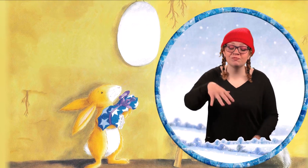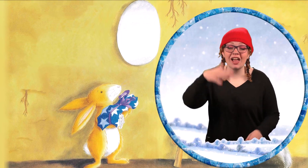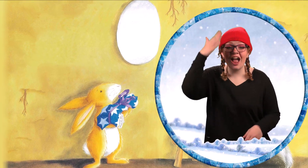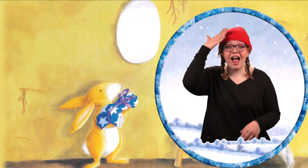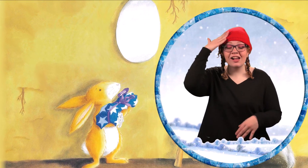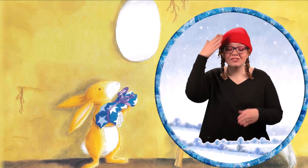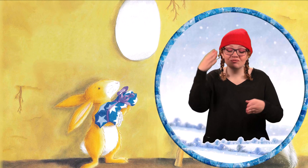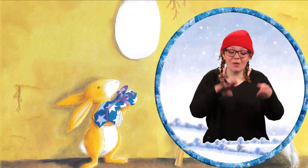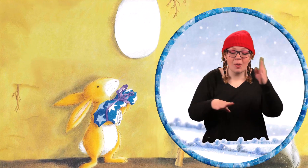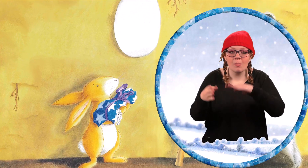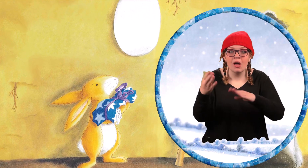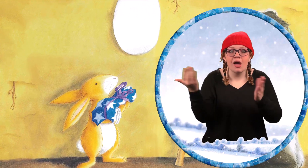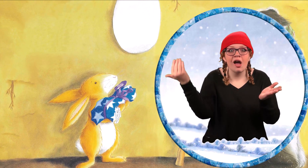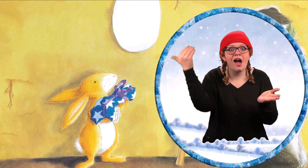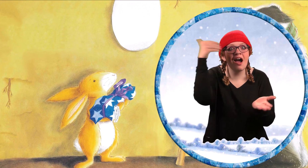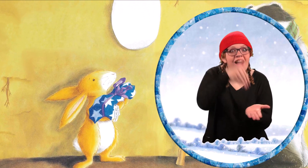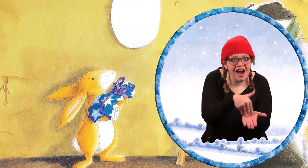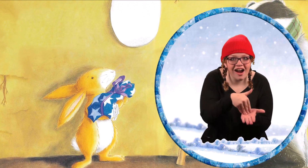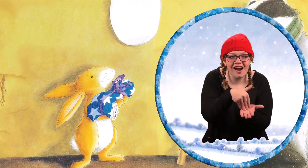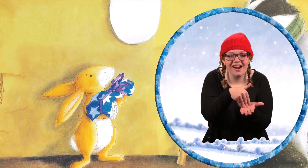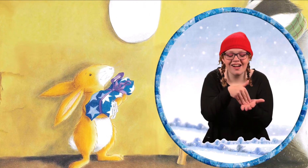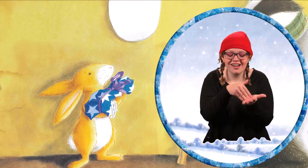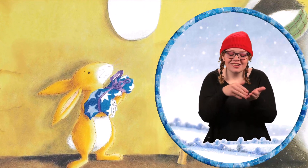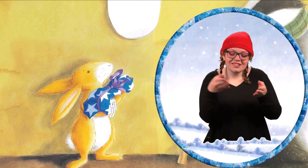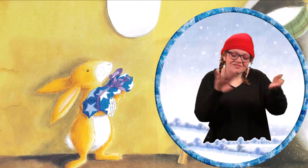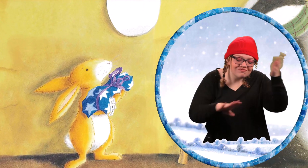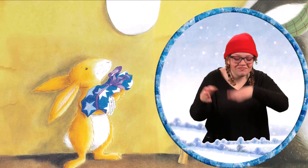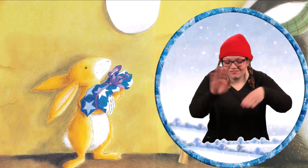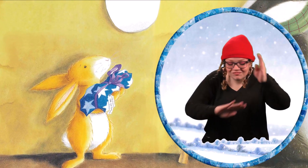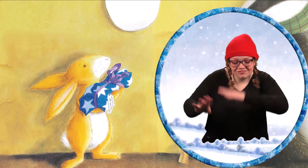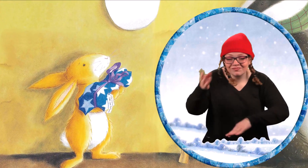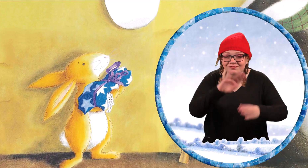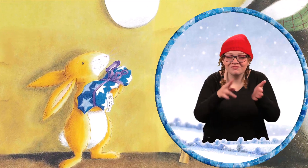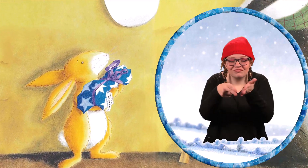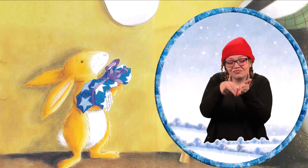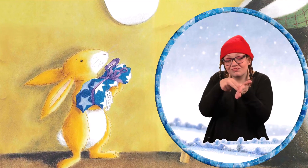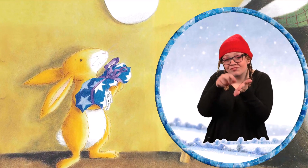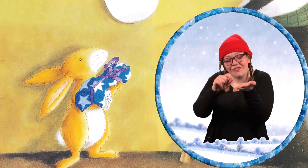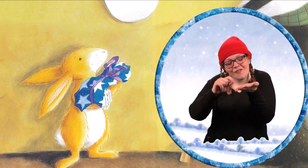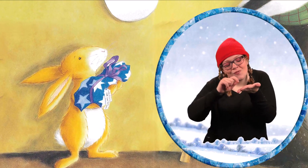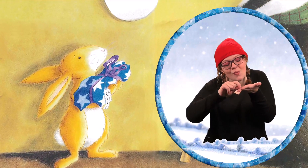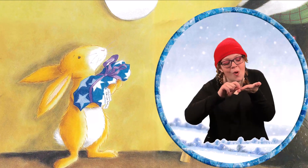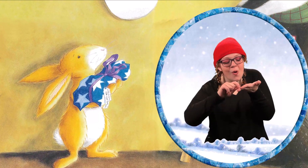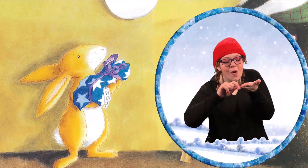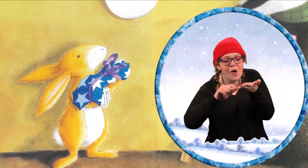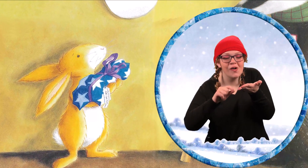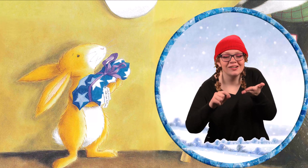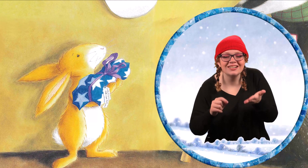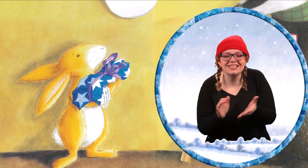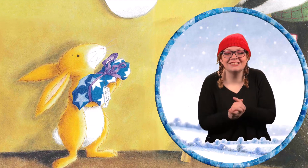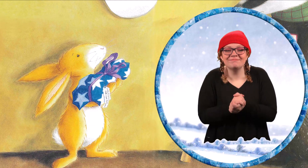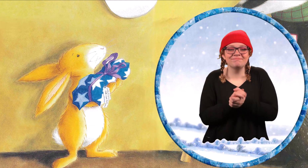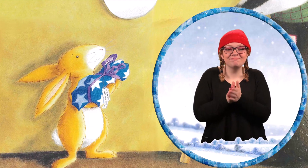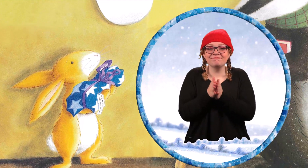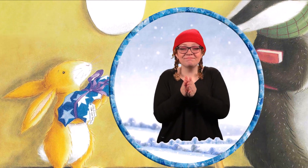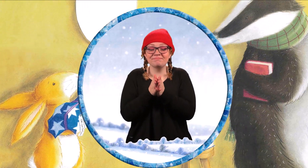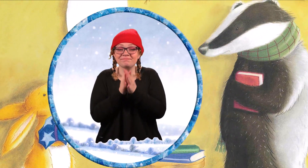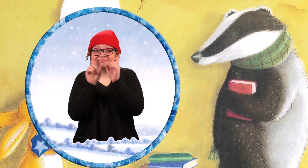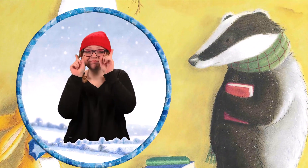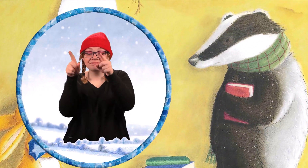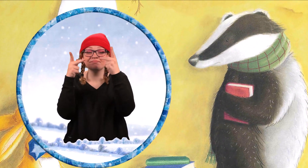Rabbit wrapped up the hat again and wrote on the corner of the label.